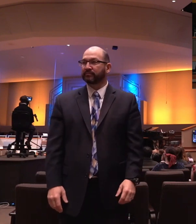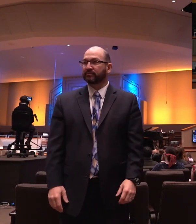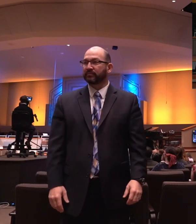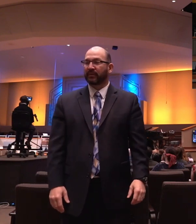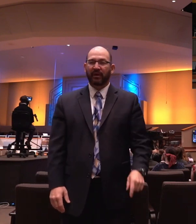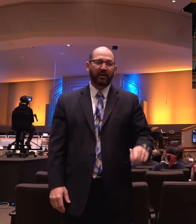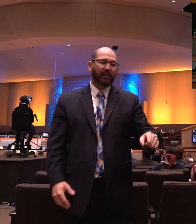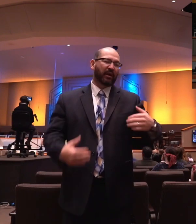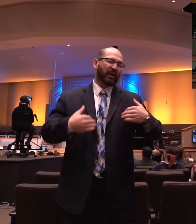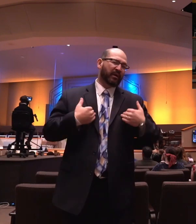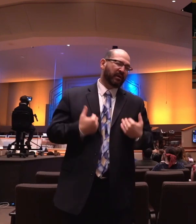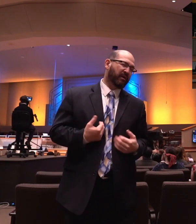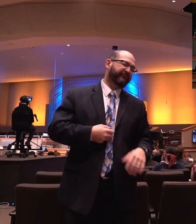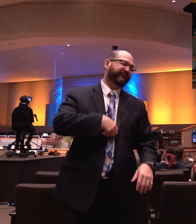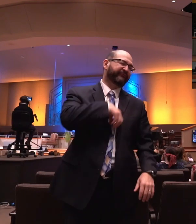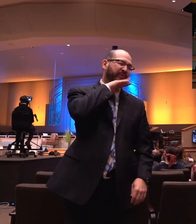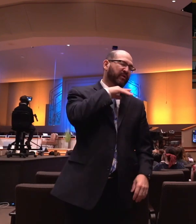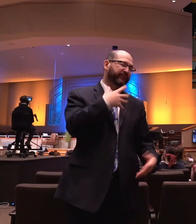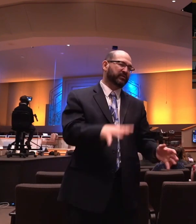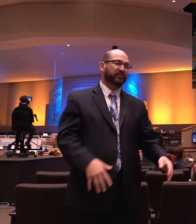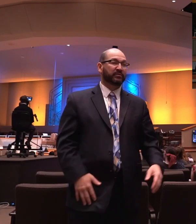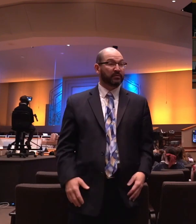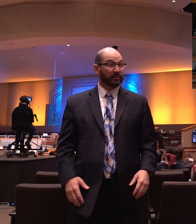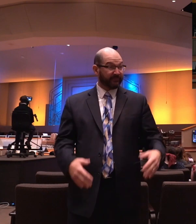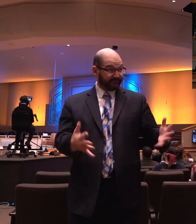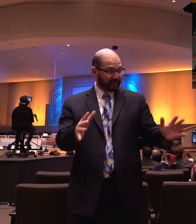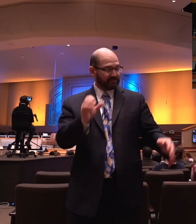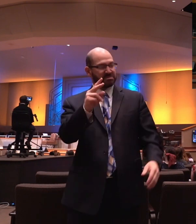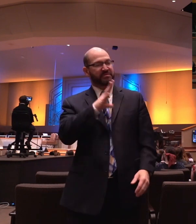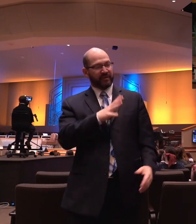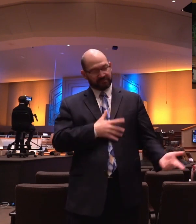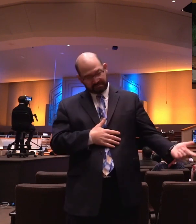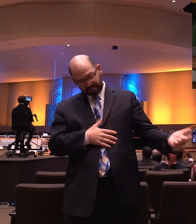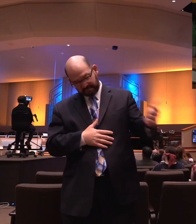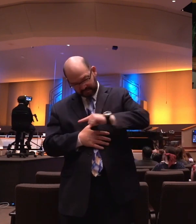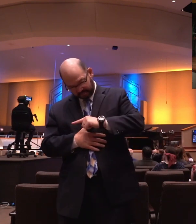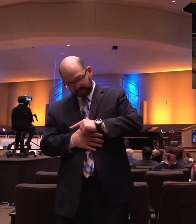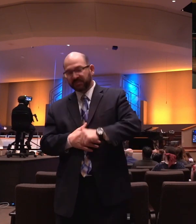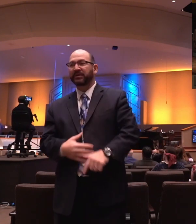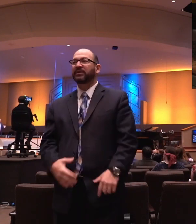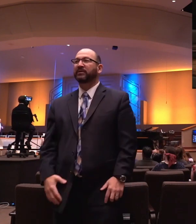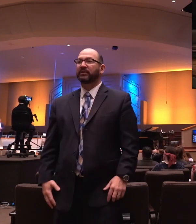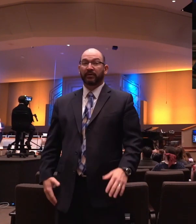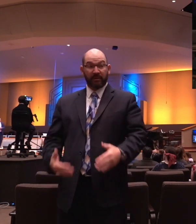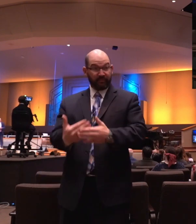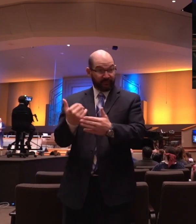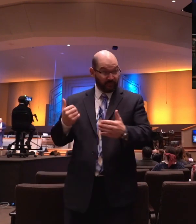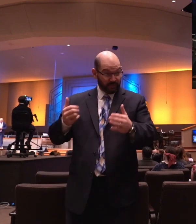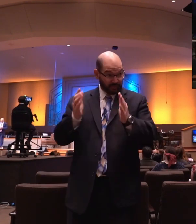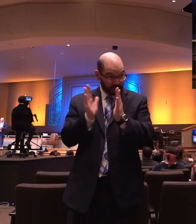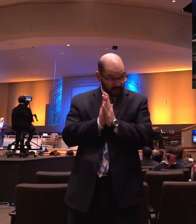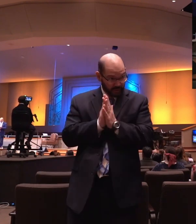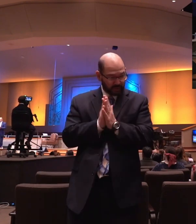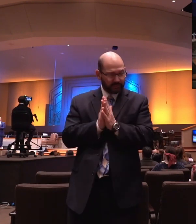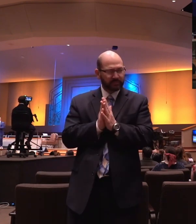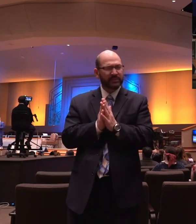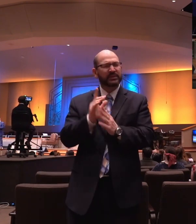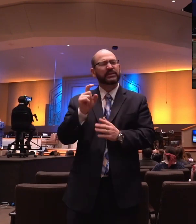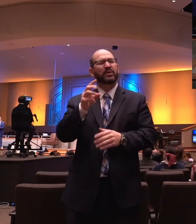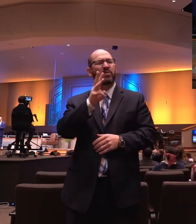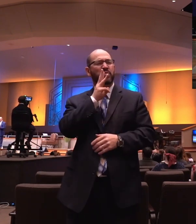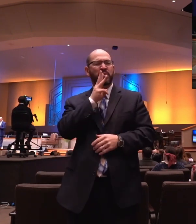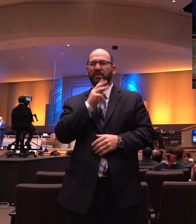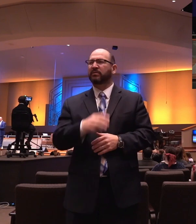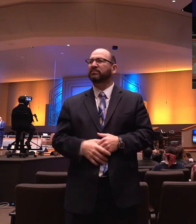out and Elijah said, All right, it's my turn. He said, But before I pray, I'm going to need some